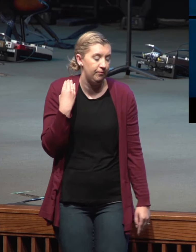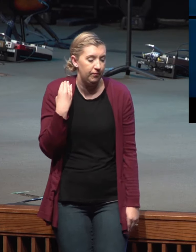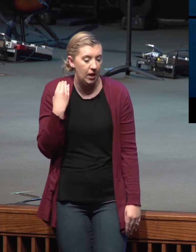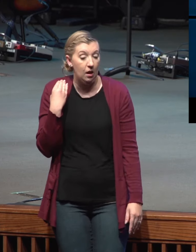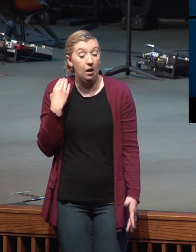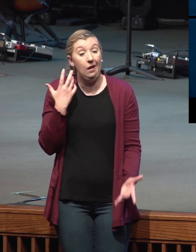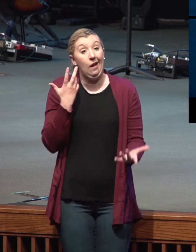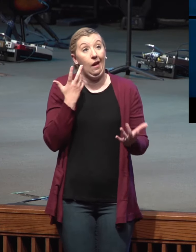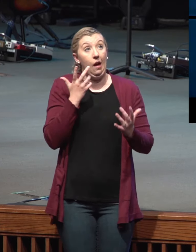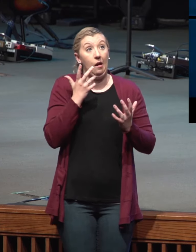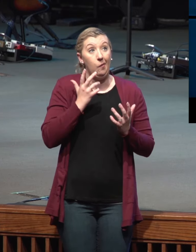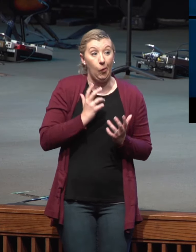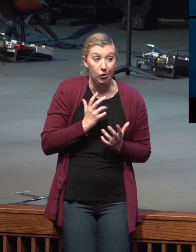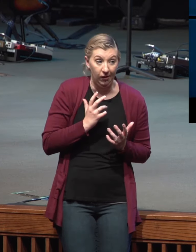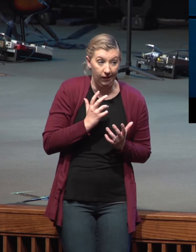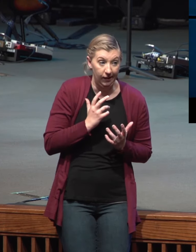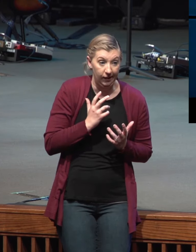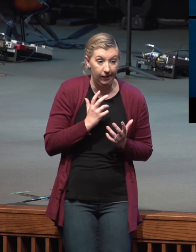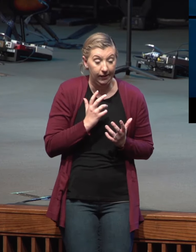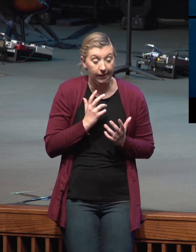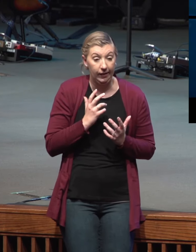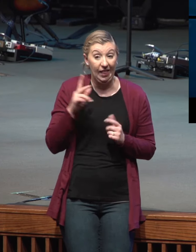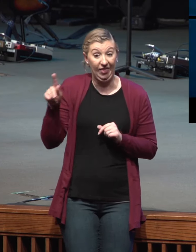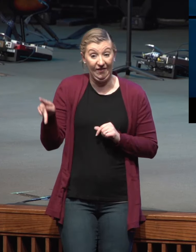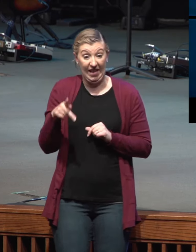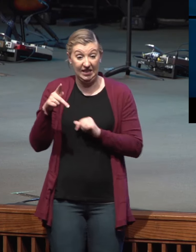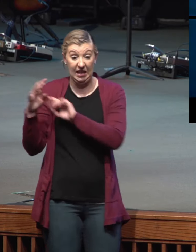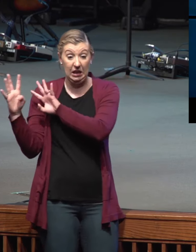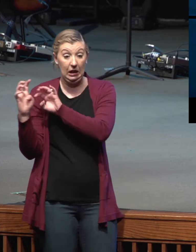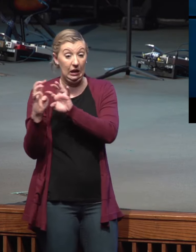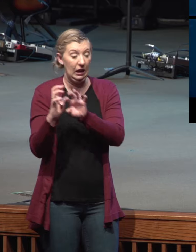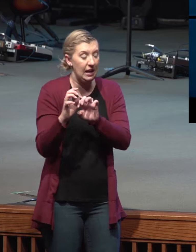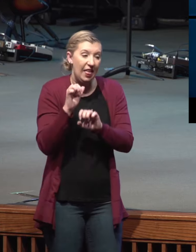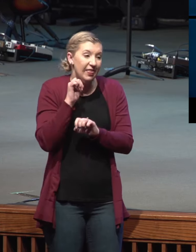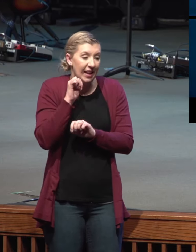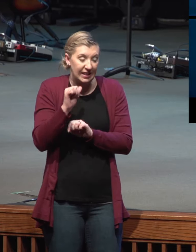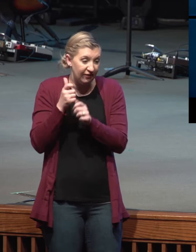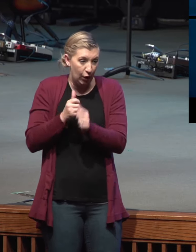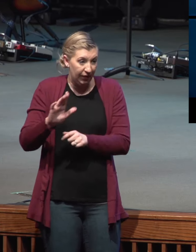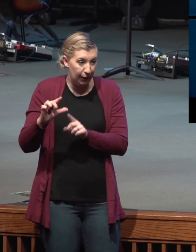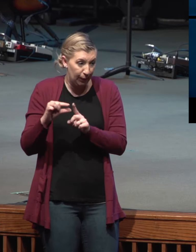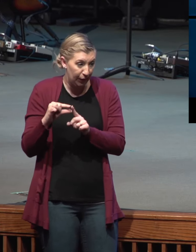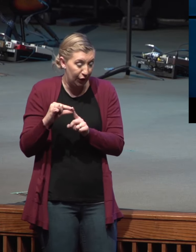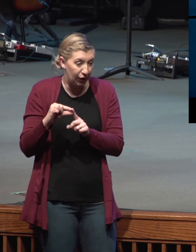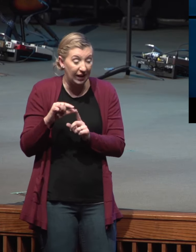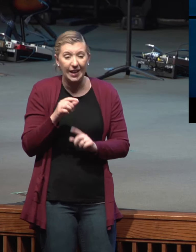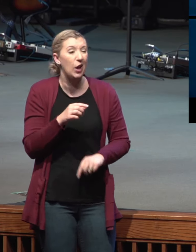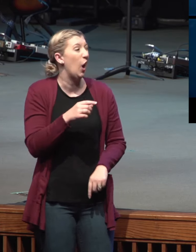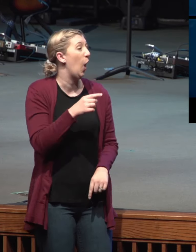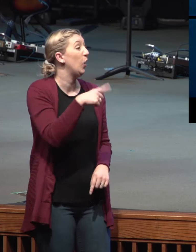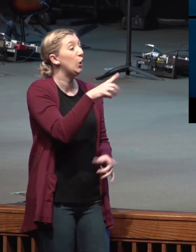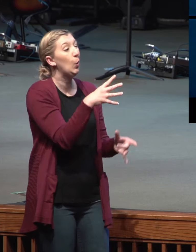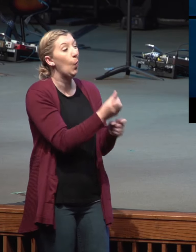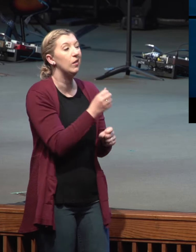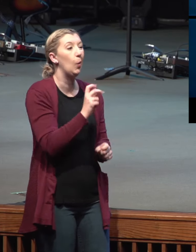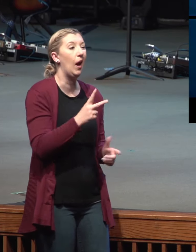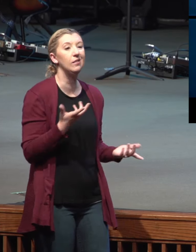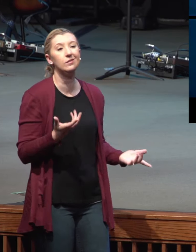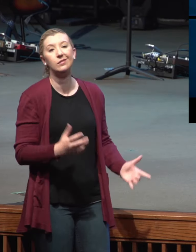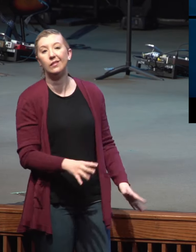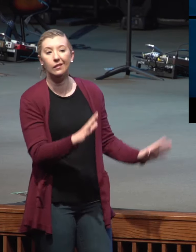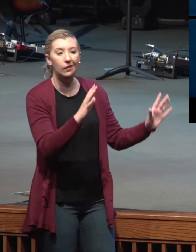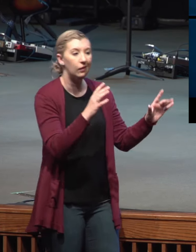And unfortunately, the Philistines were not true to their word. They weren't like, oh, you guys won, okay.